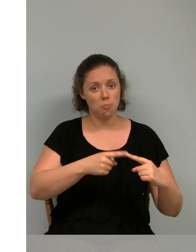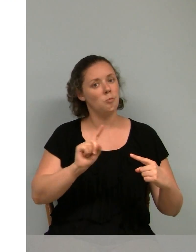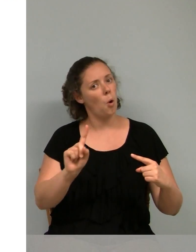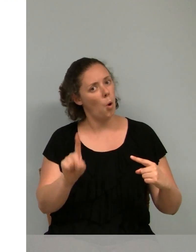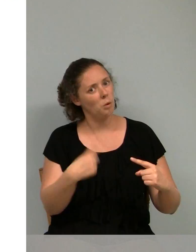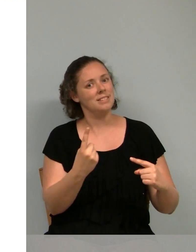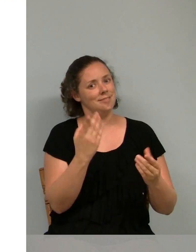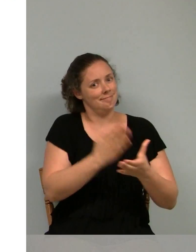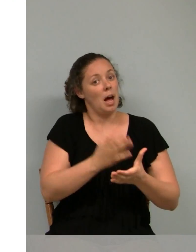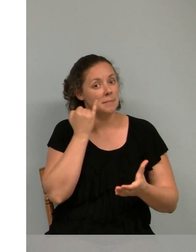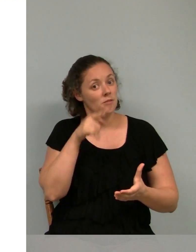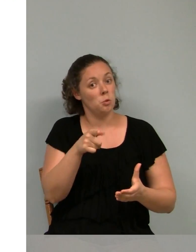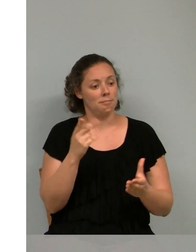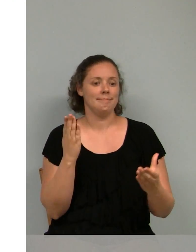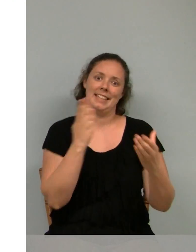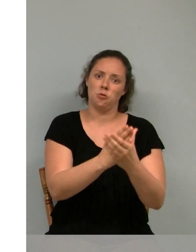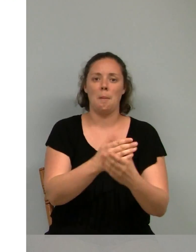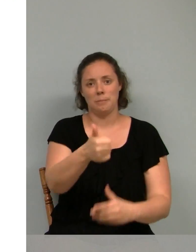manually.